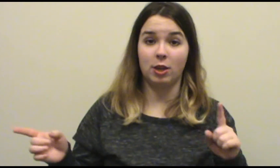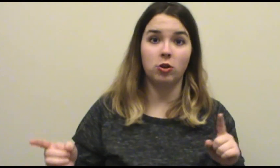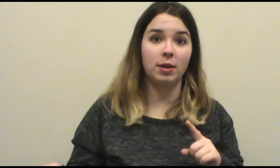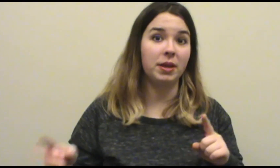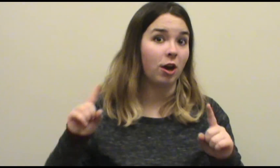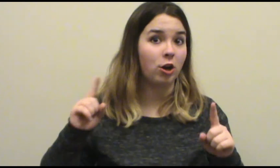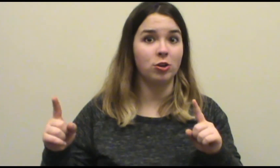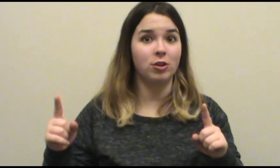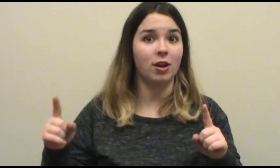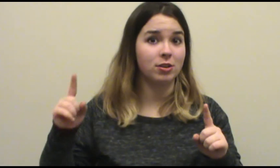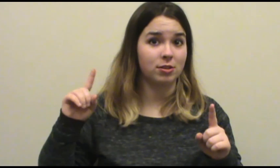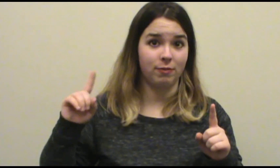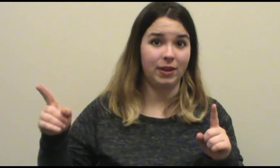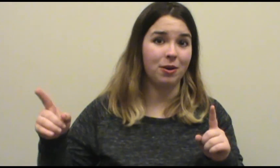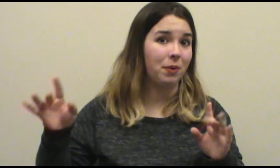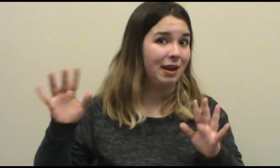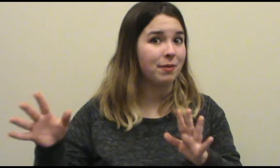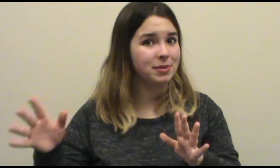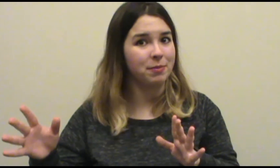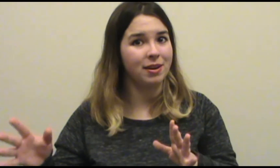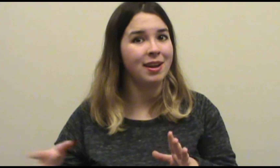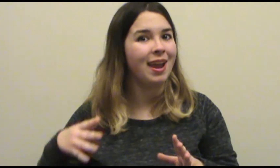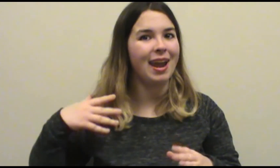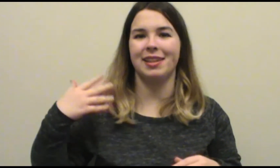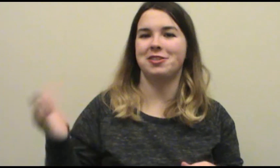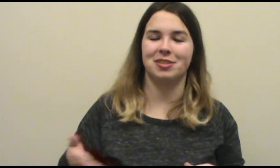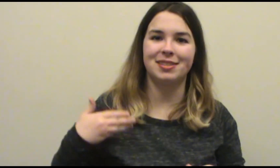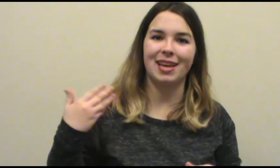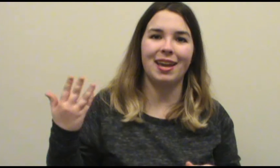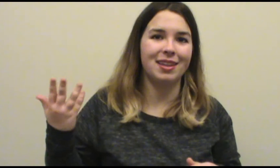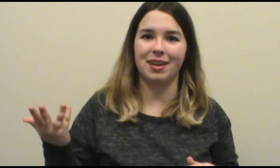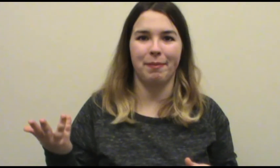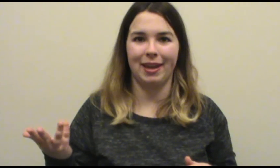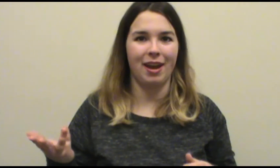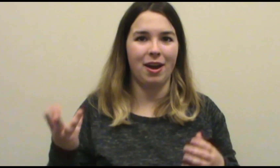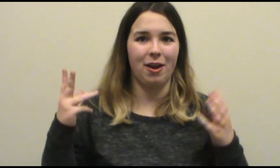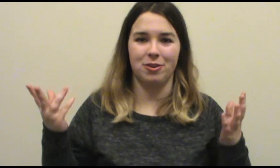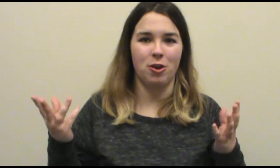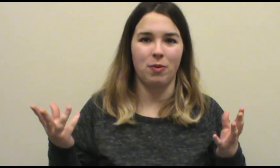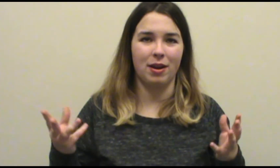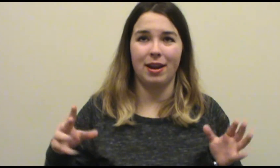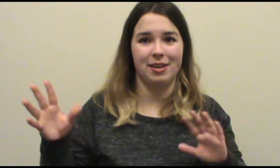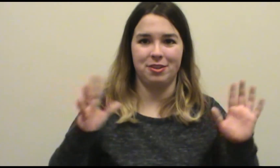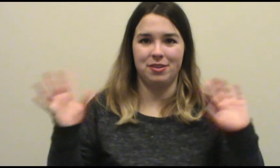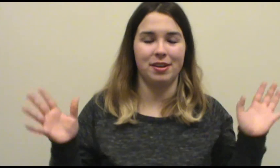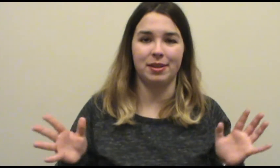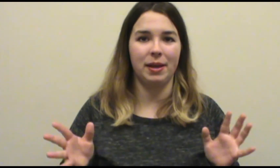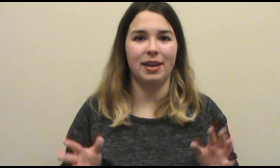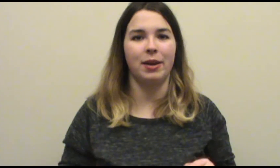could he be 100 yards or feet away from someone and just say the command out of nowhere and doesn't apply to anyone,